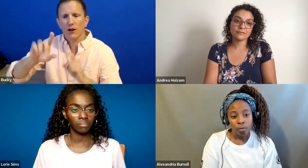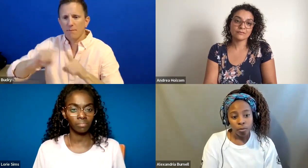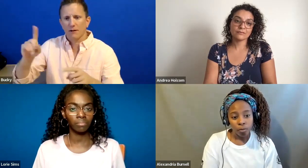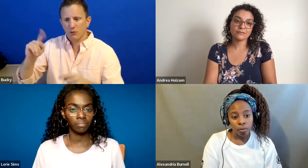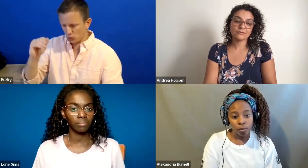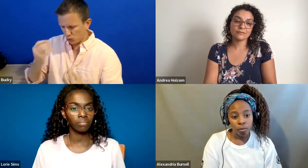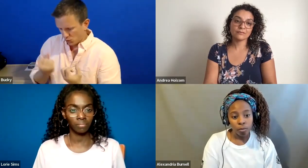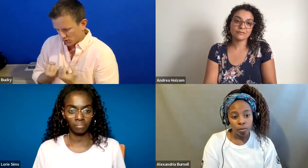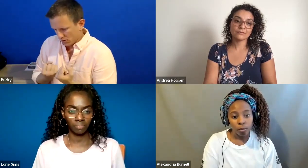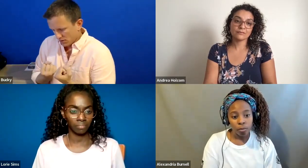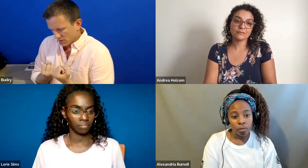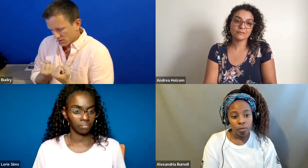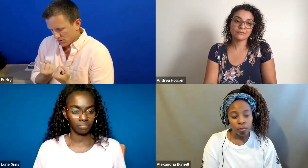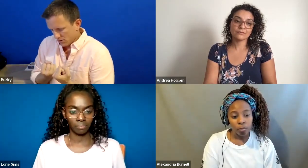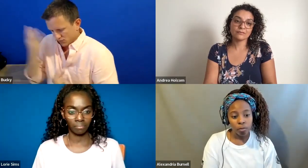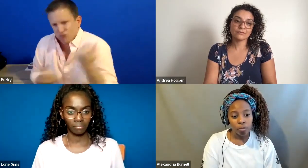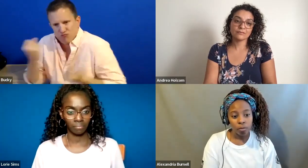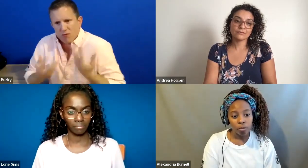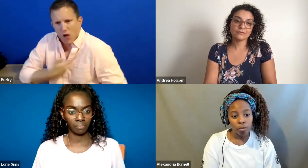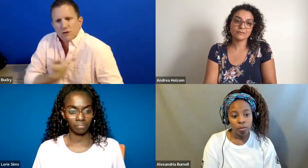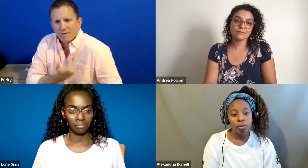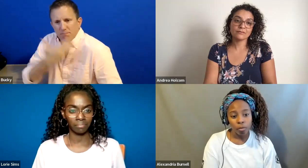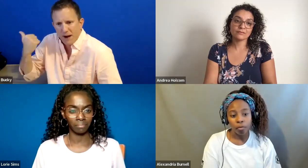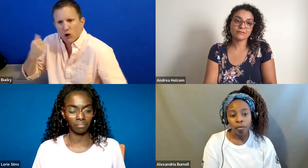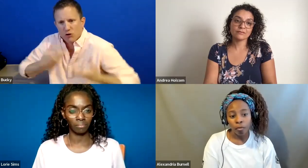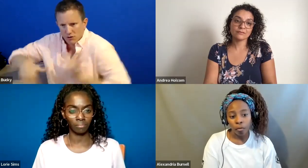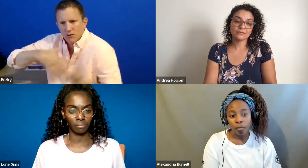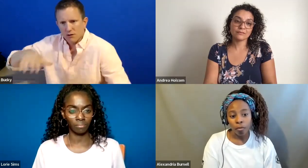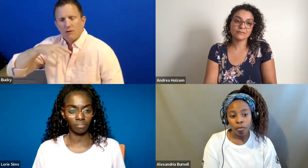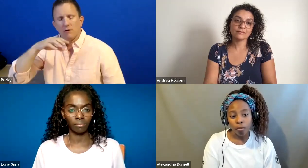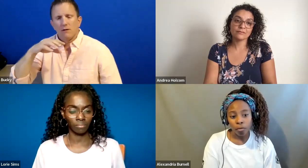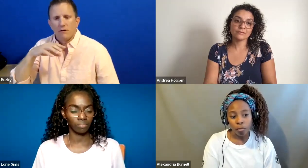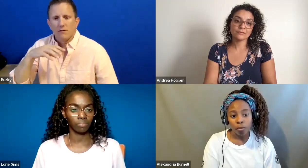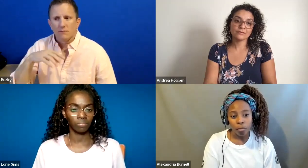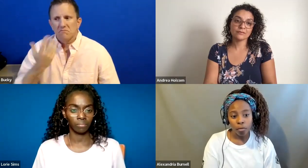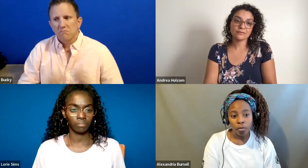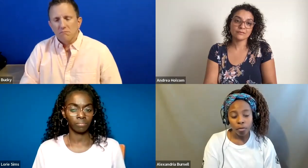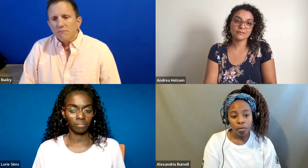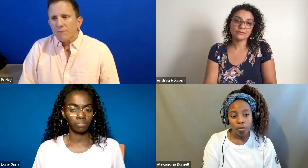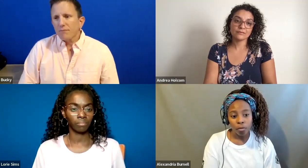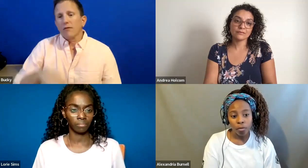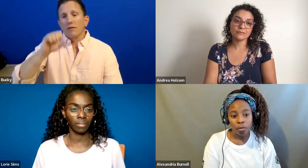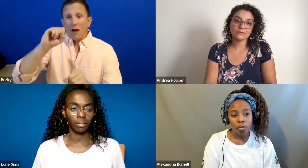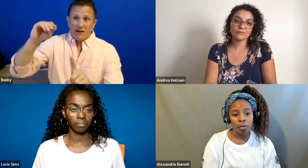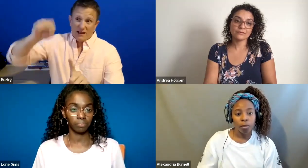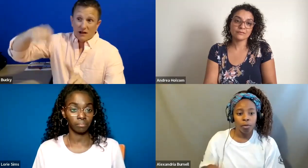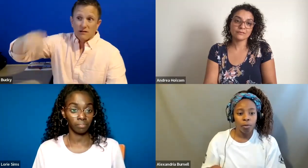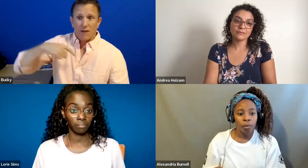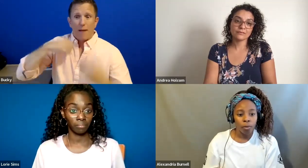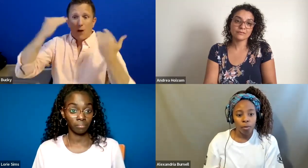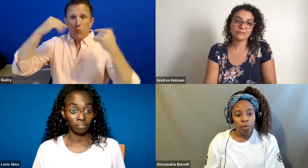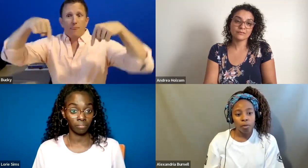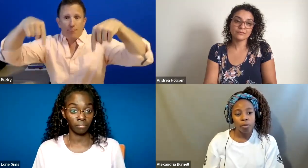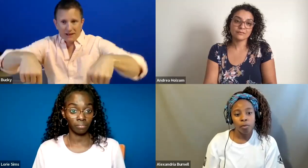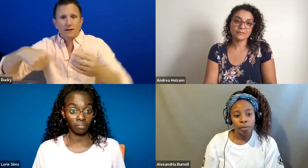again, it's not shame per se, but really it's about, we need to do this work of unpacking. We need to work